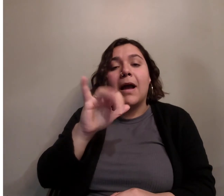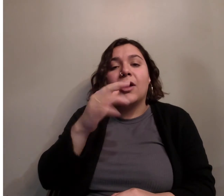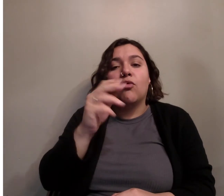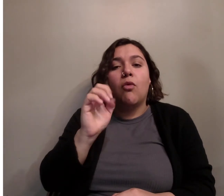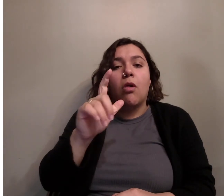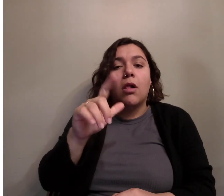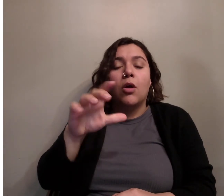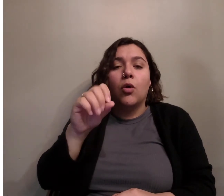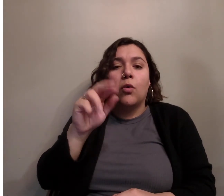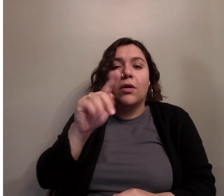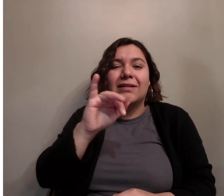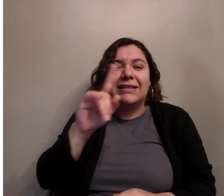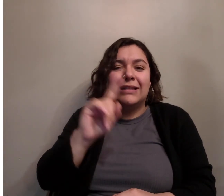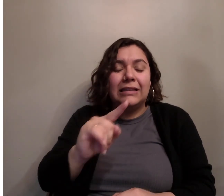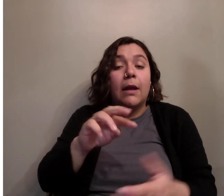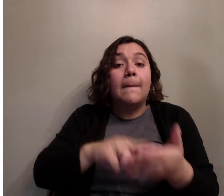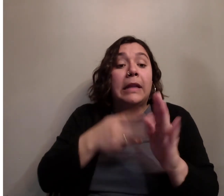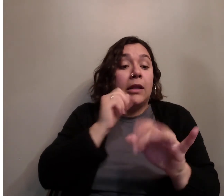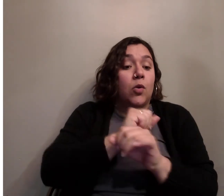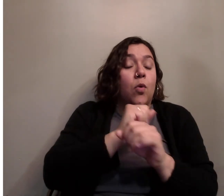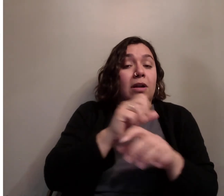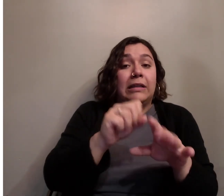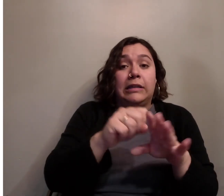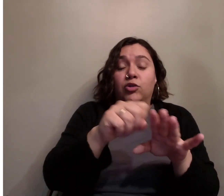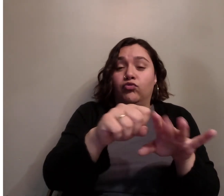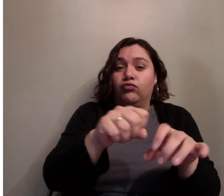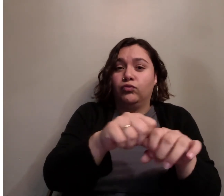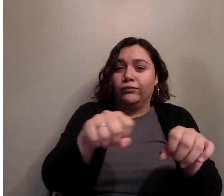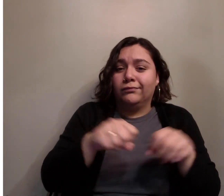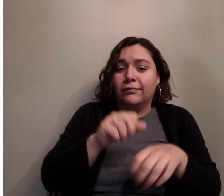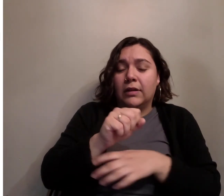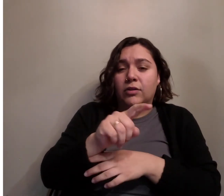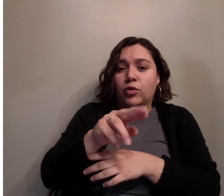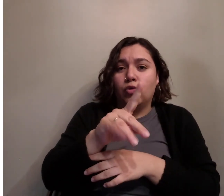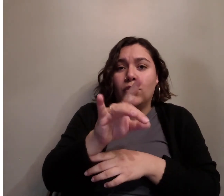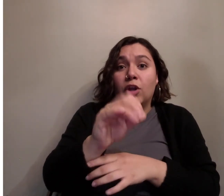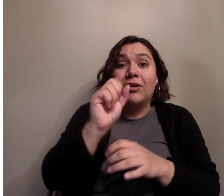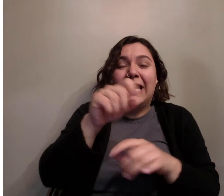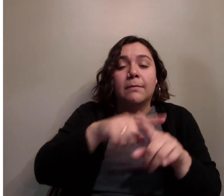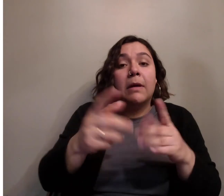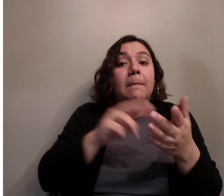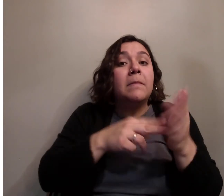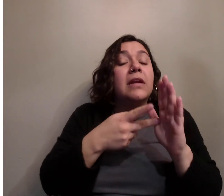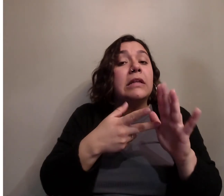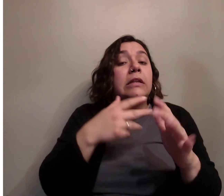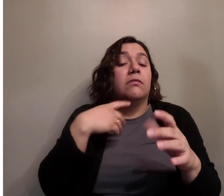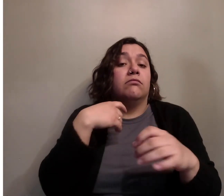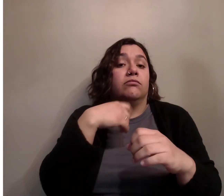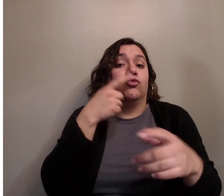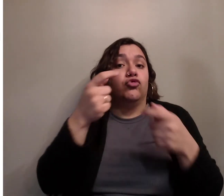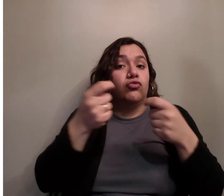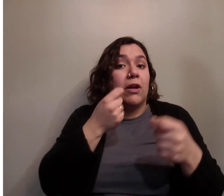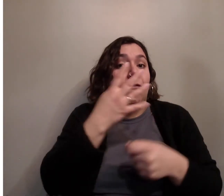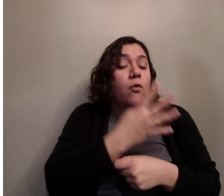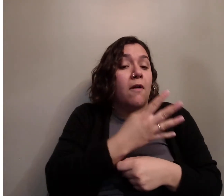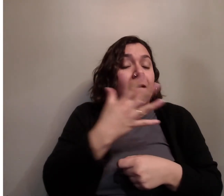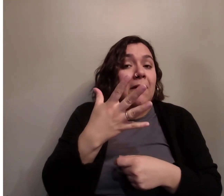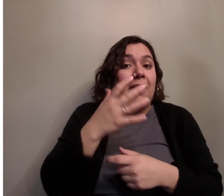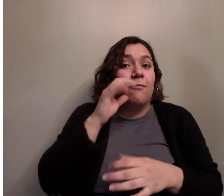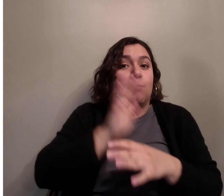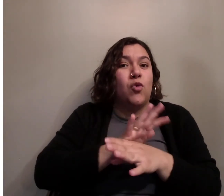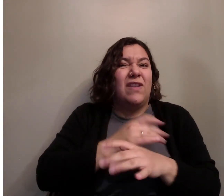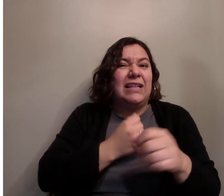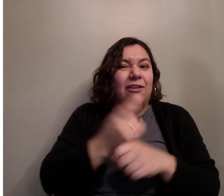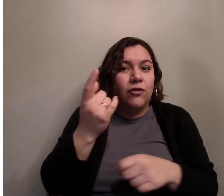Curtiz. He worked in the studio system, but that meant he got to direct 3 or 4 movies a year, not